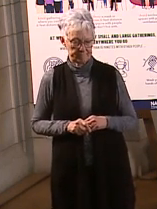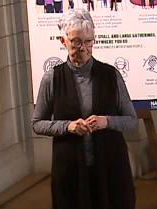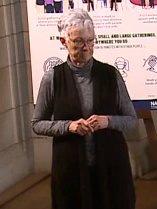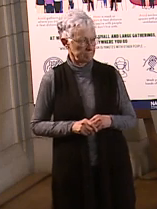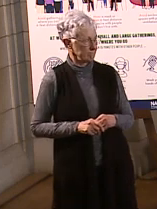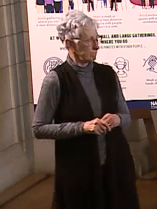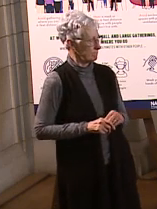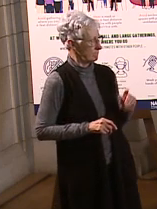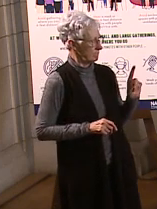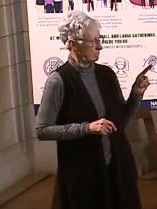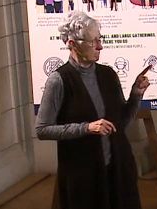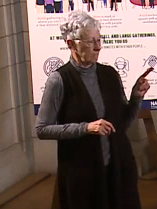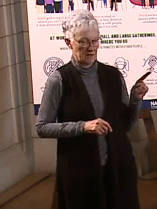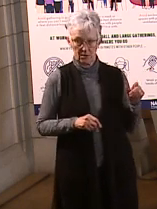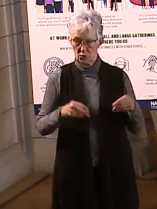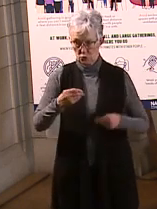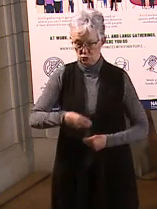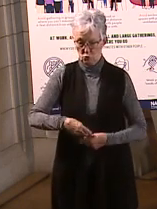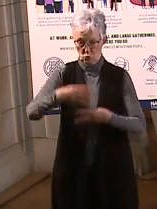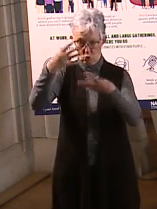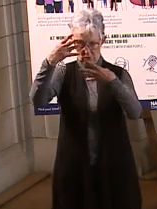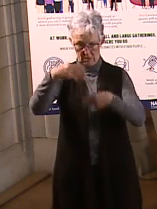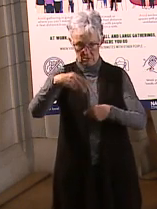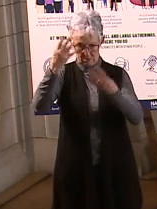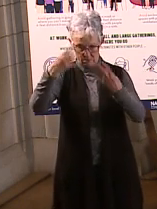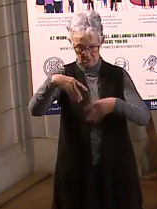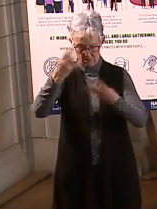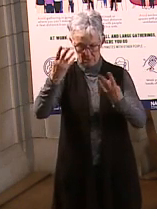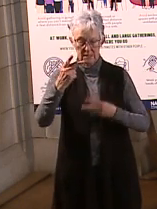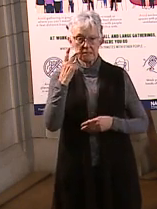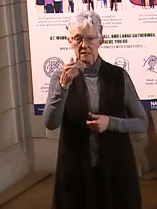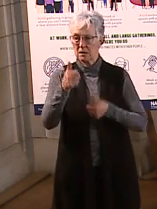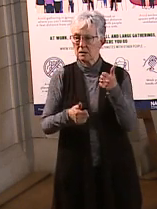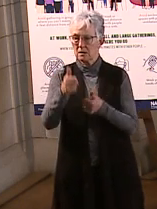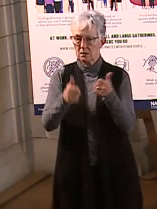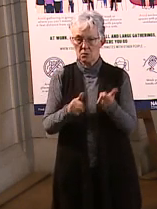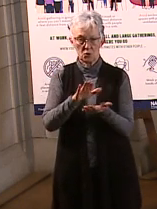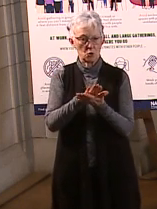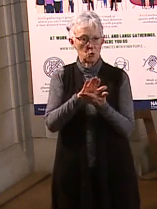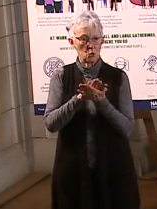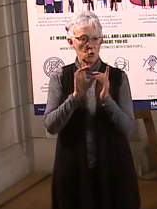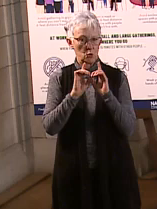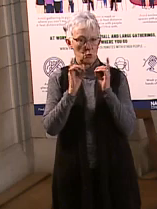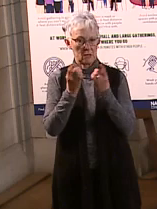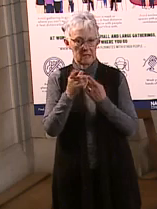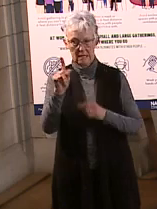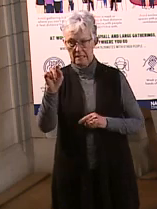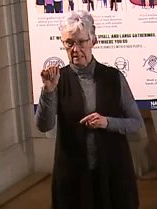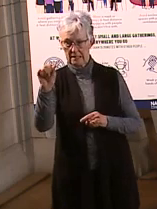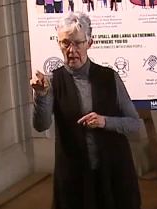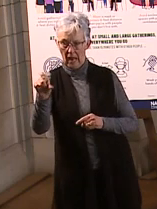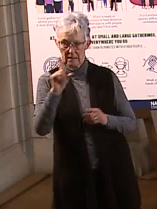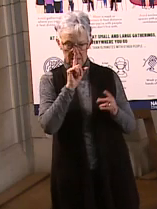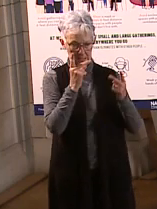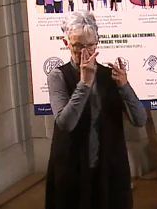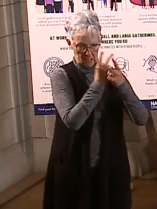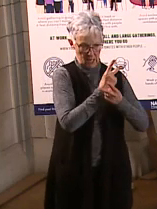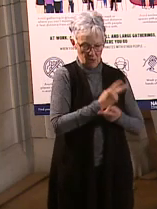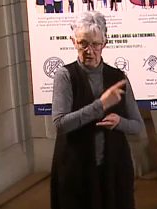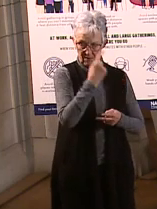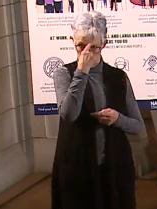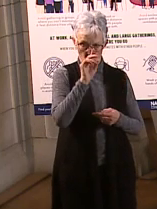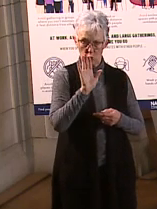And here now you can scroll down and you can see which school district taxes are being calculated for this parcel, which